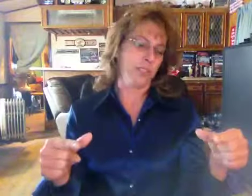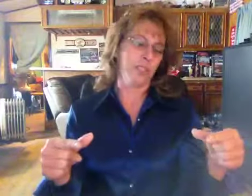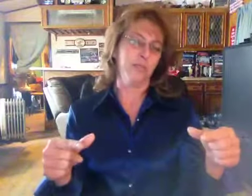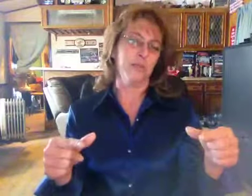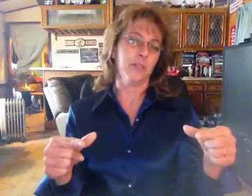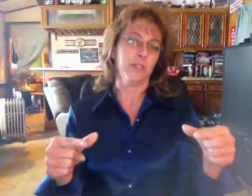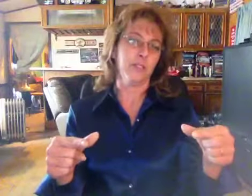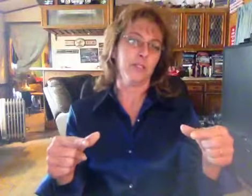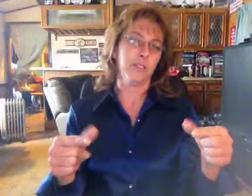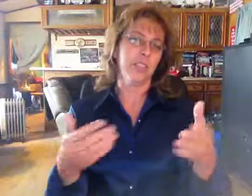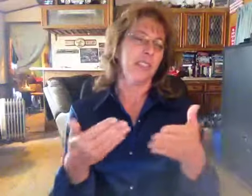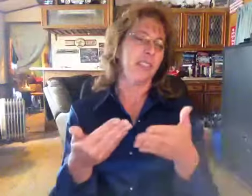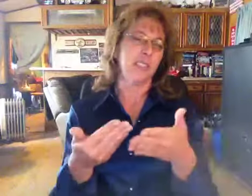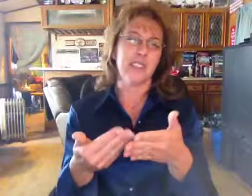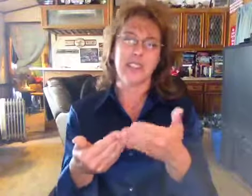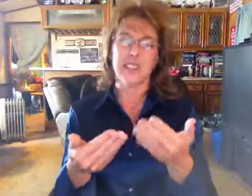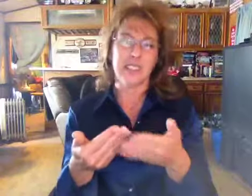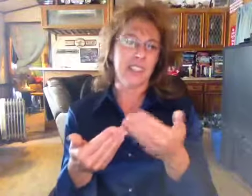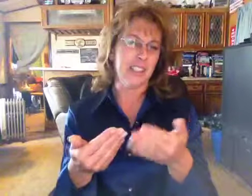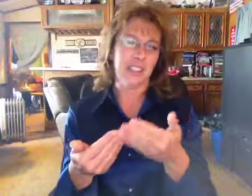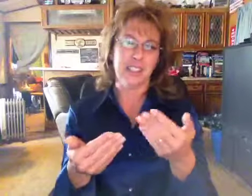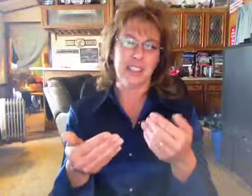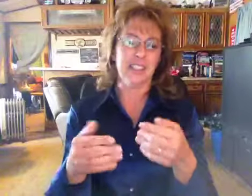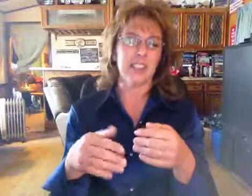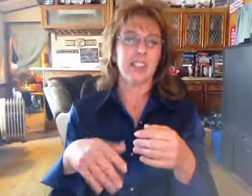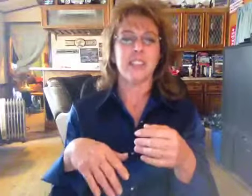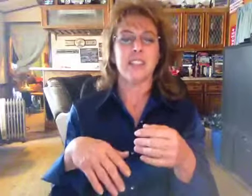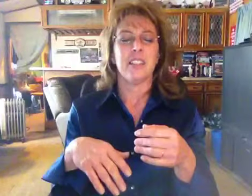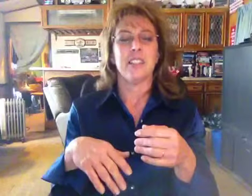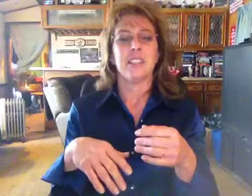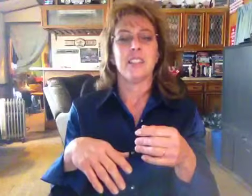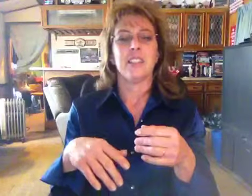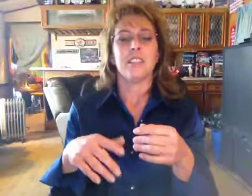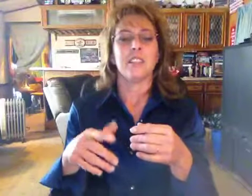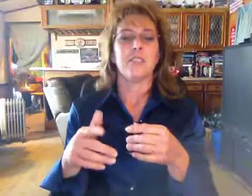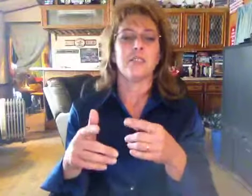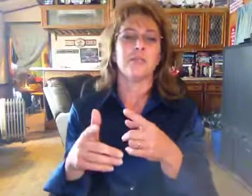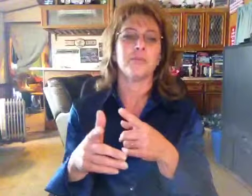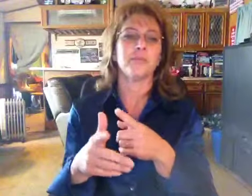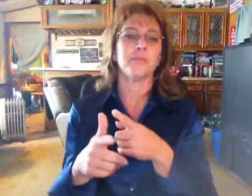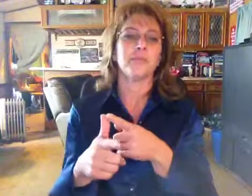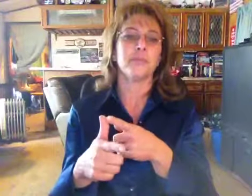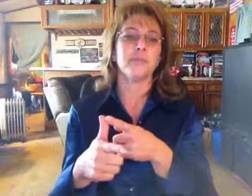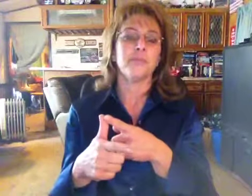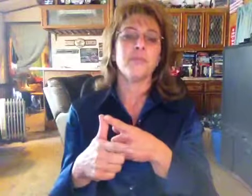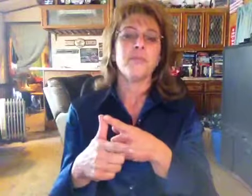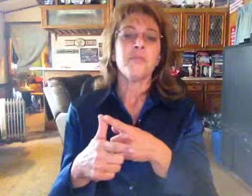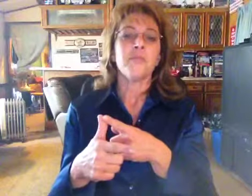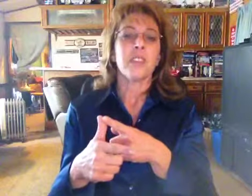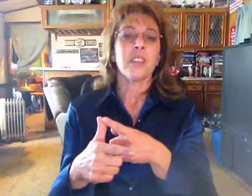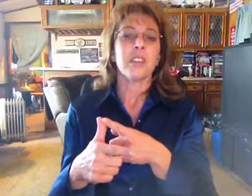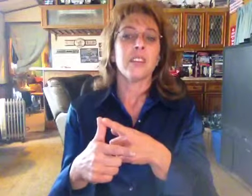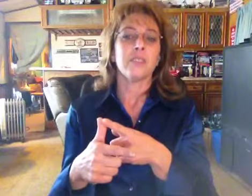it's only 10 minutes have passed. And really in class, that's what we're looking at. And I guarantee in 10 to 15 minutes, a